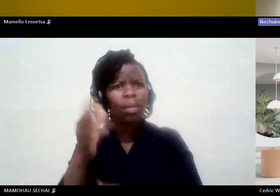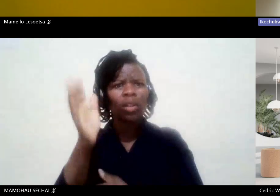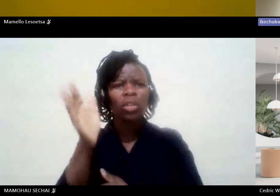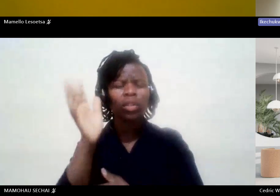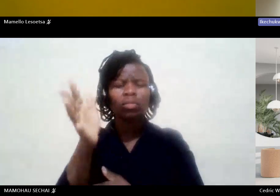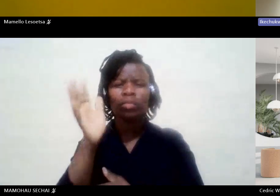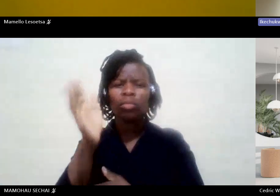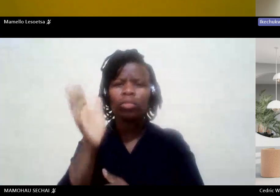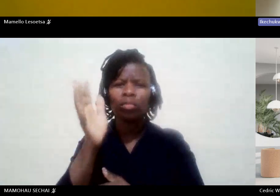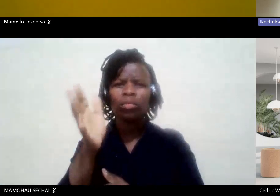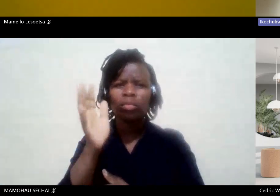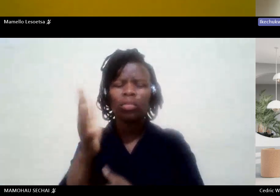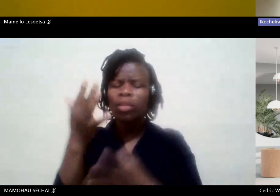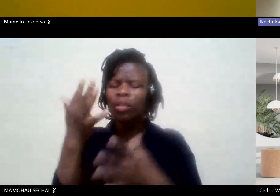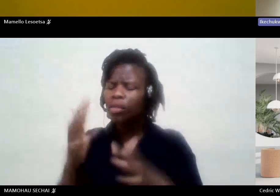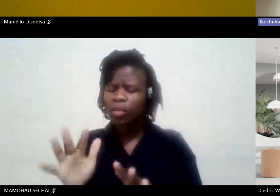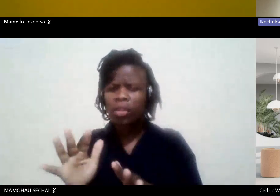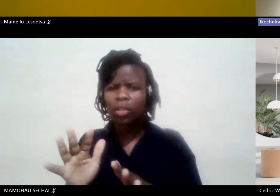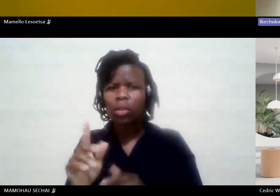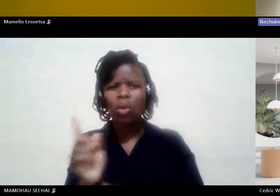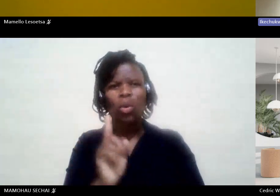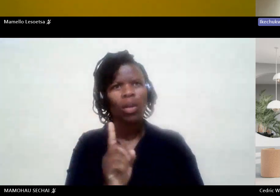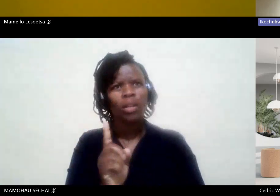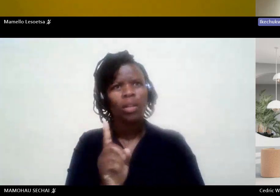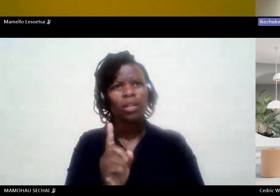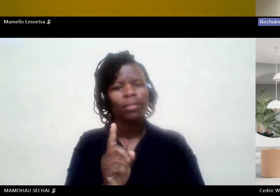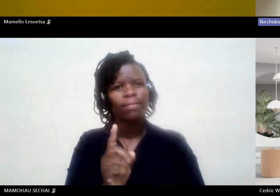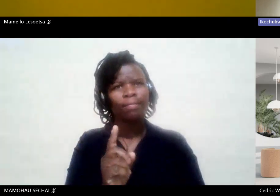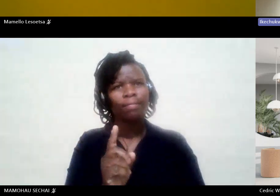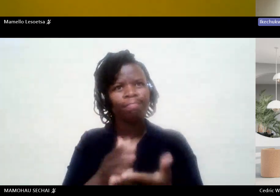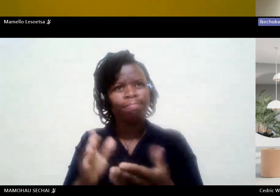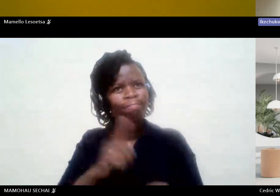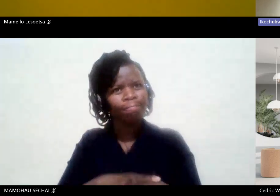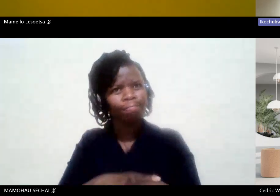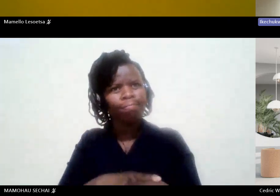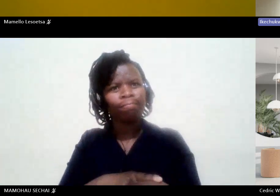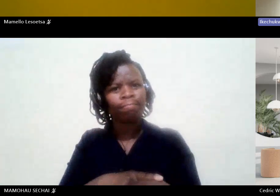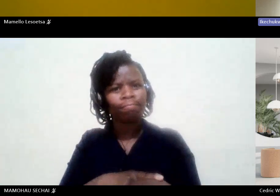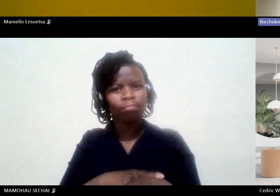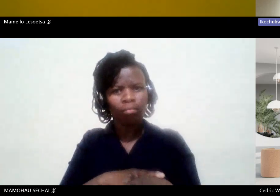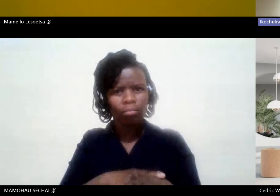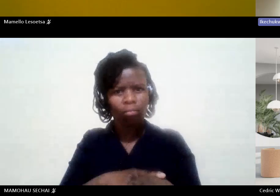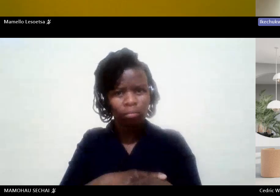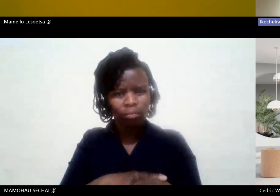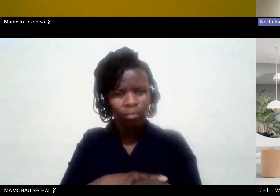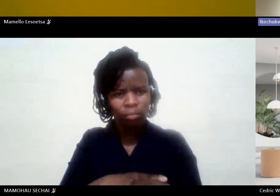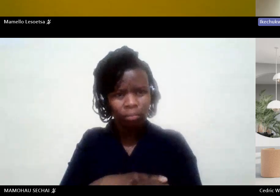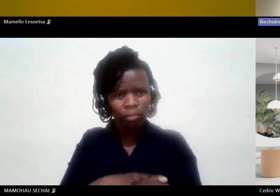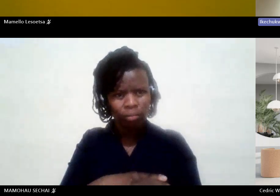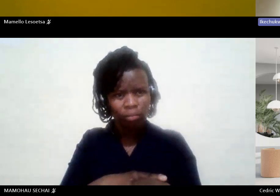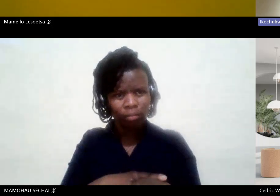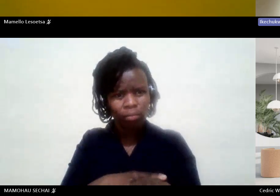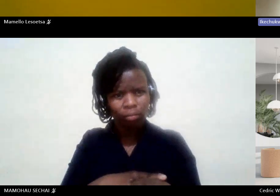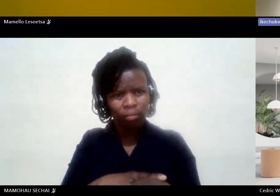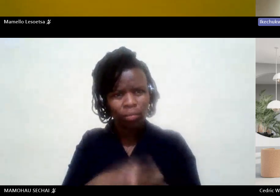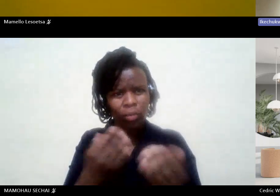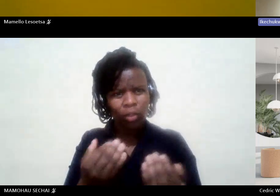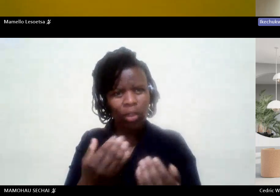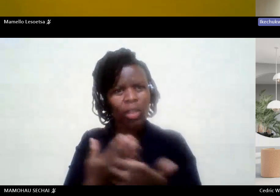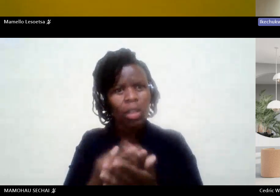bit of training, sometimes we default to the traditional way we teach. Oh, look at that picture. Oh, you can see this one